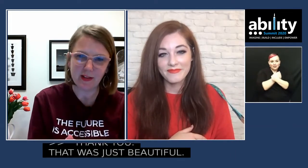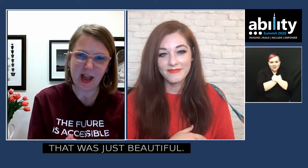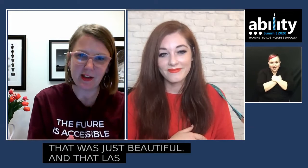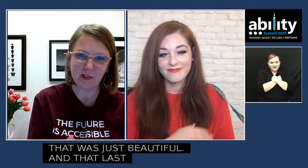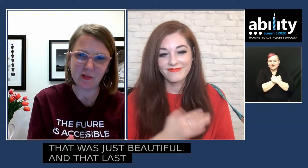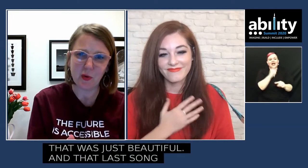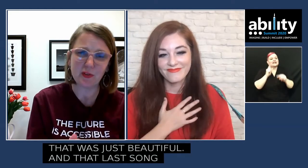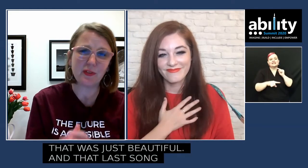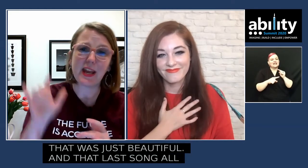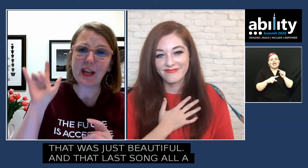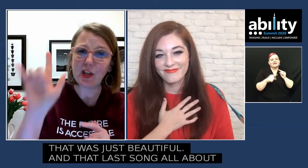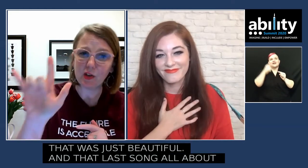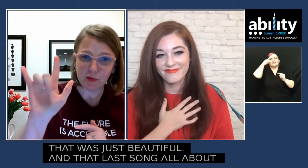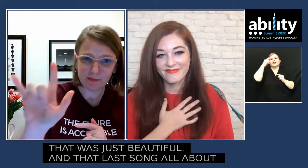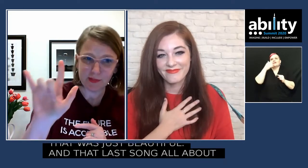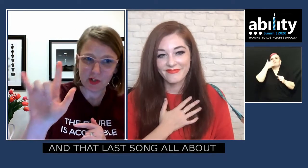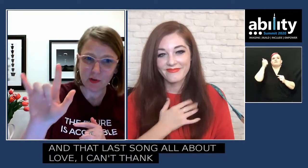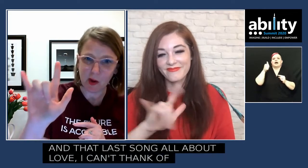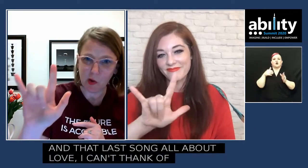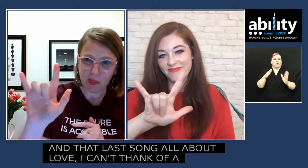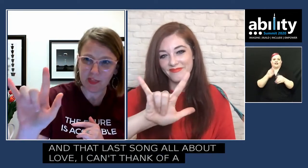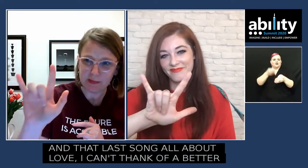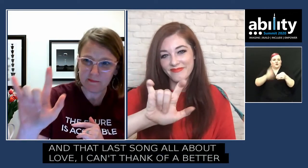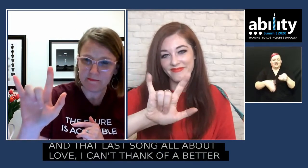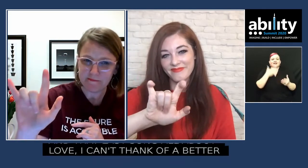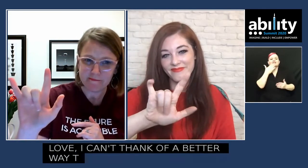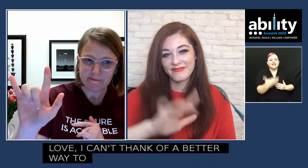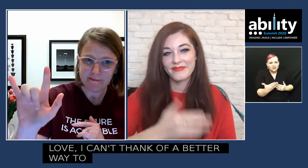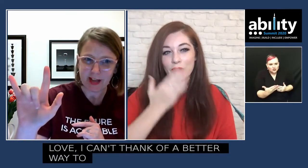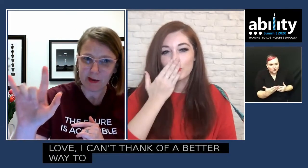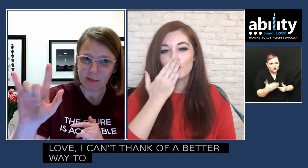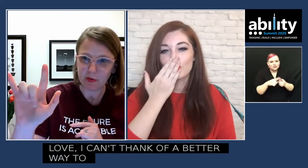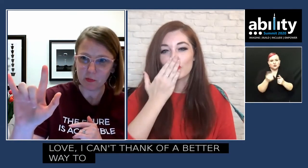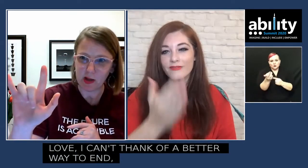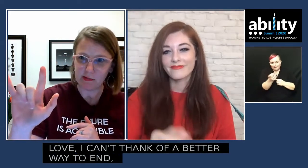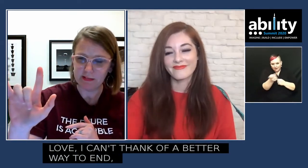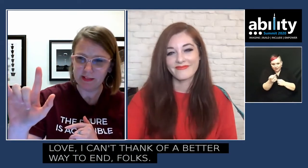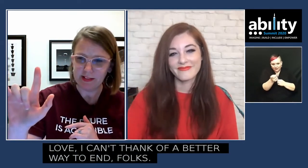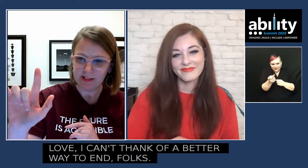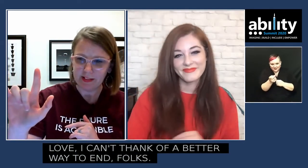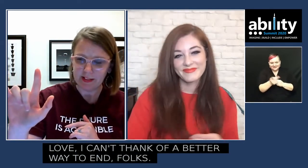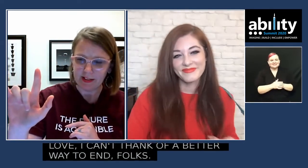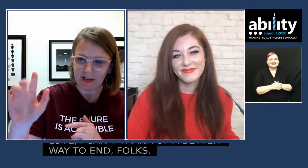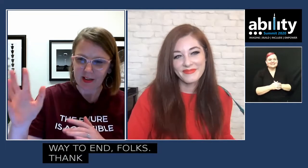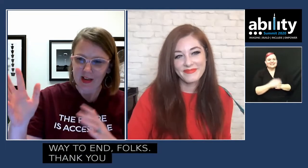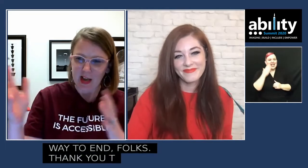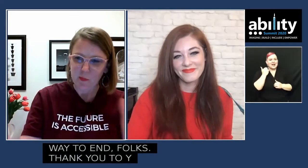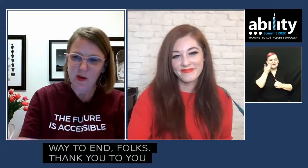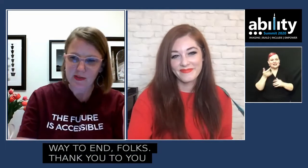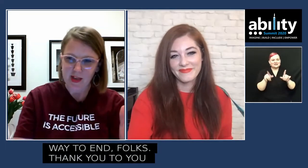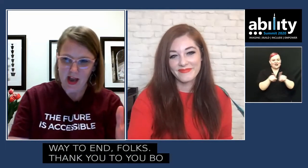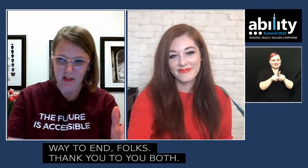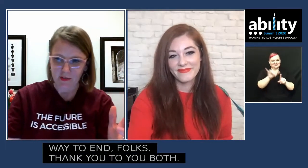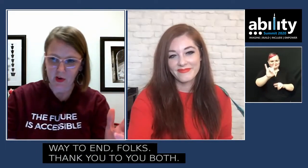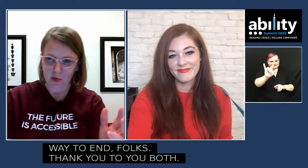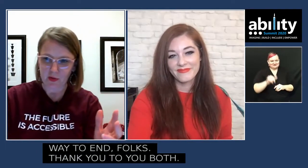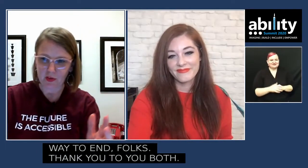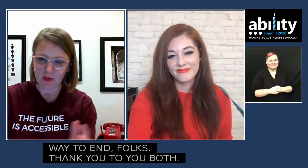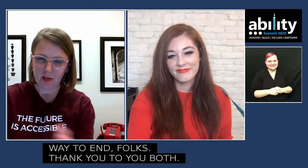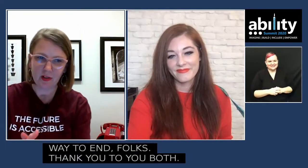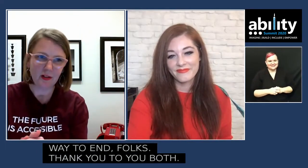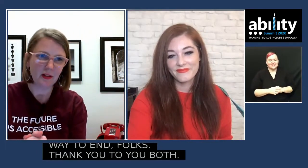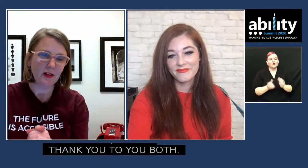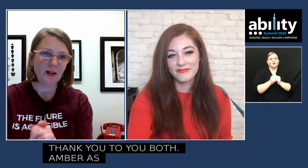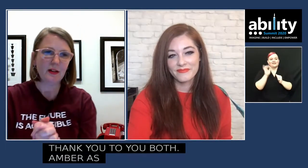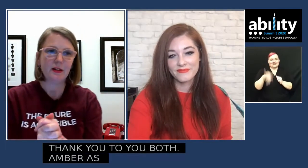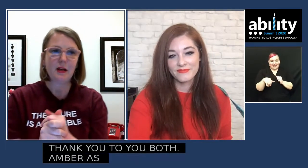better way to end, folks. Thank you to you both, Amber as well. And with that,